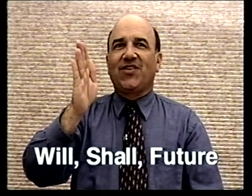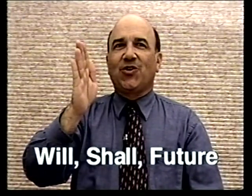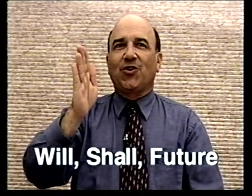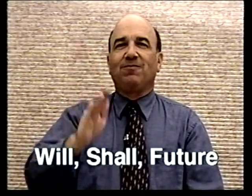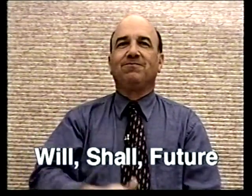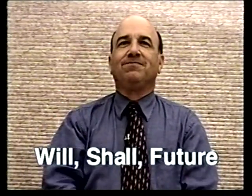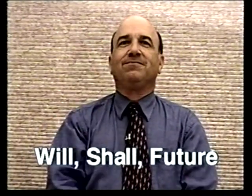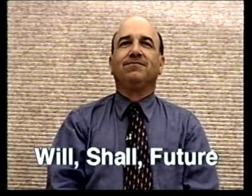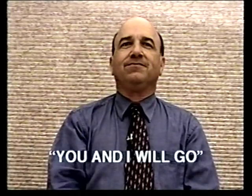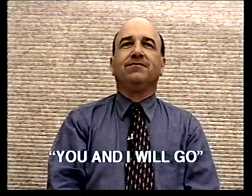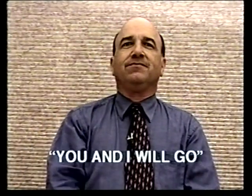future.